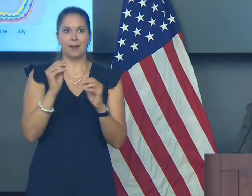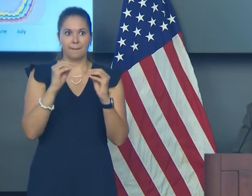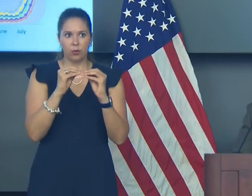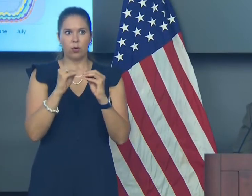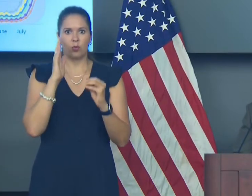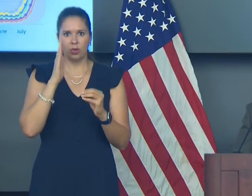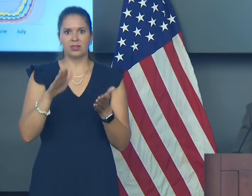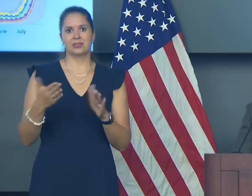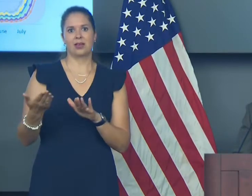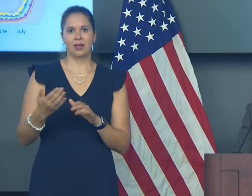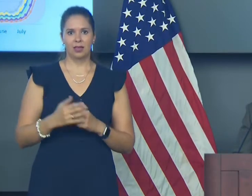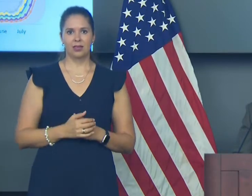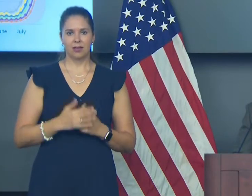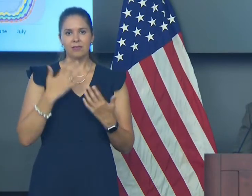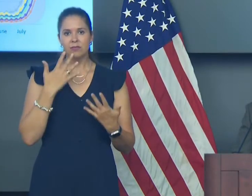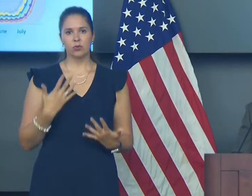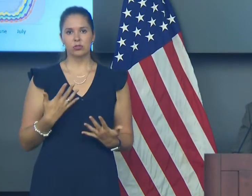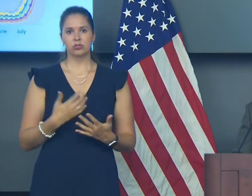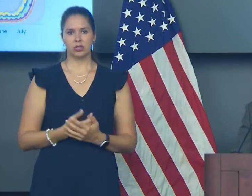die.